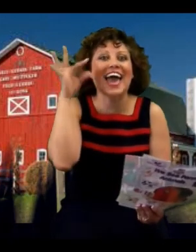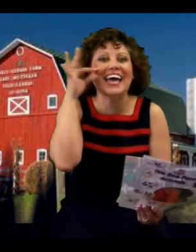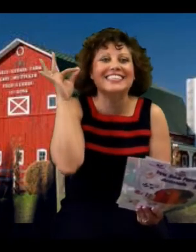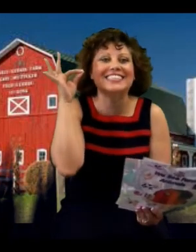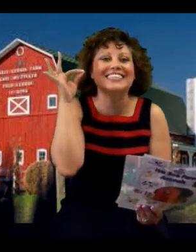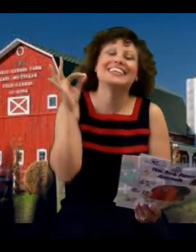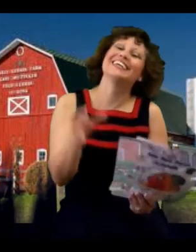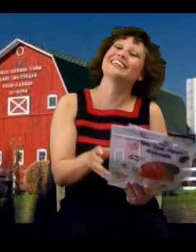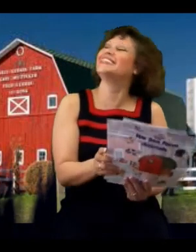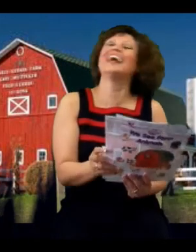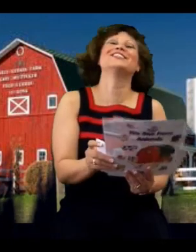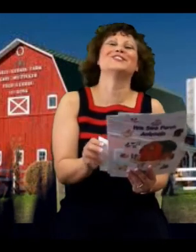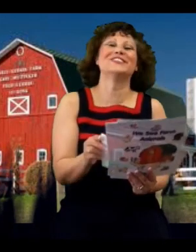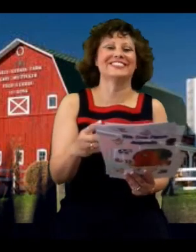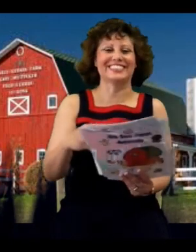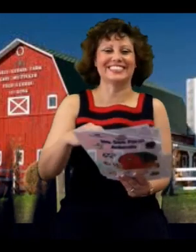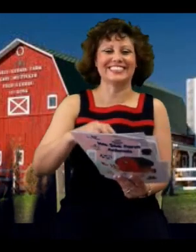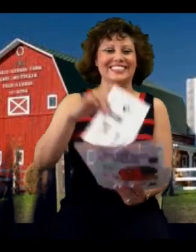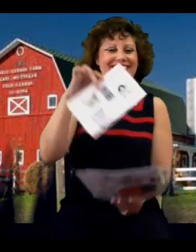cat, gato.